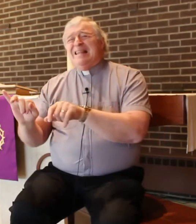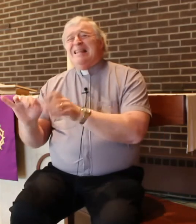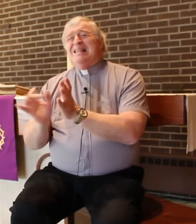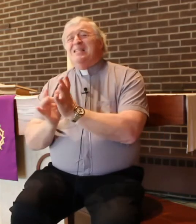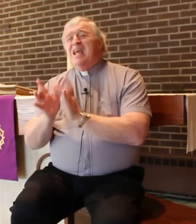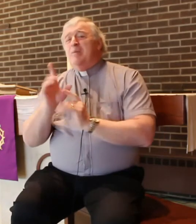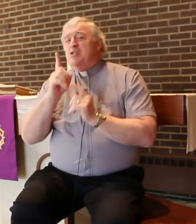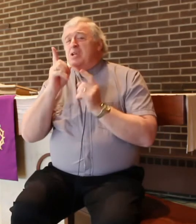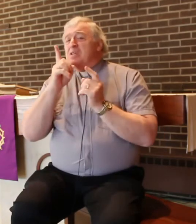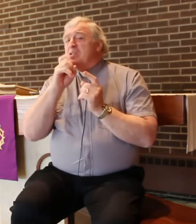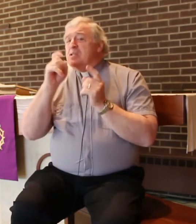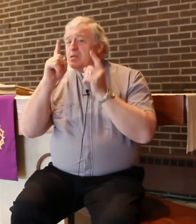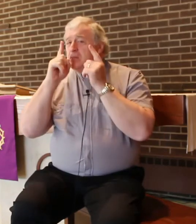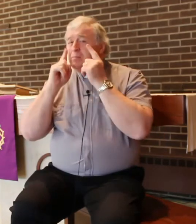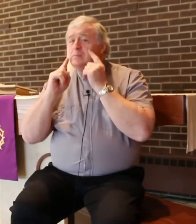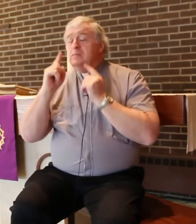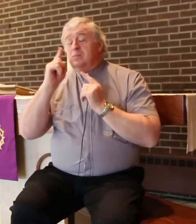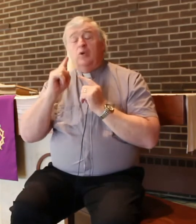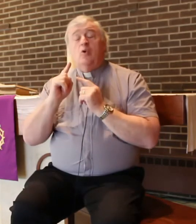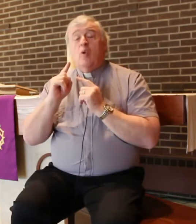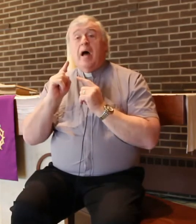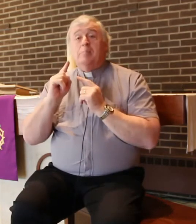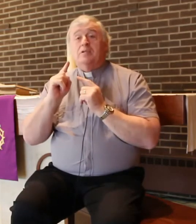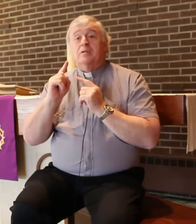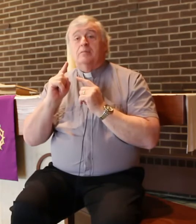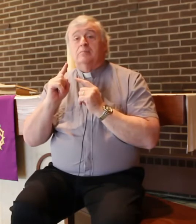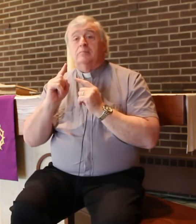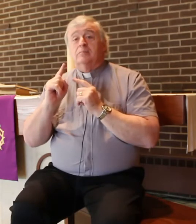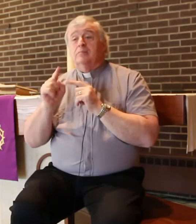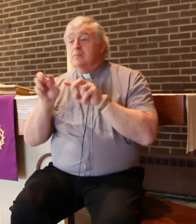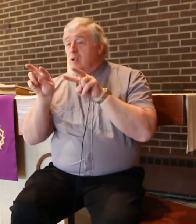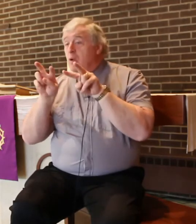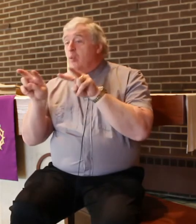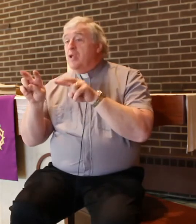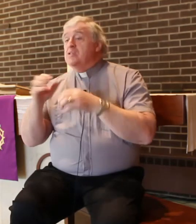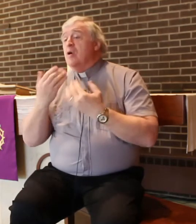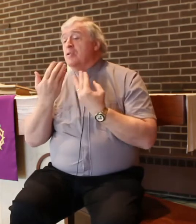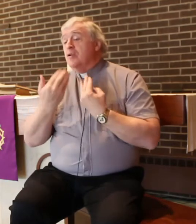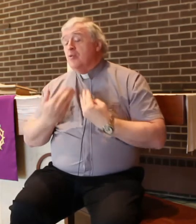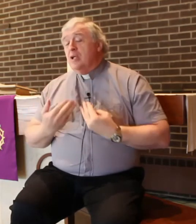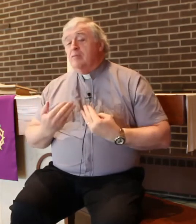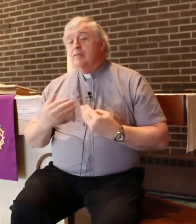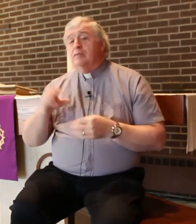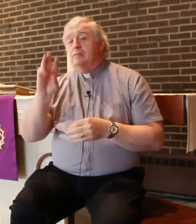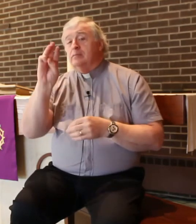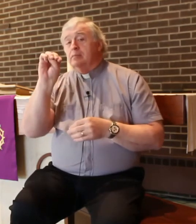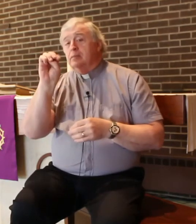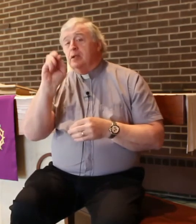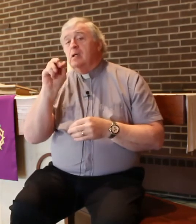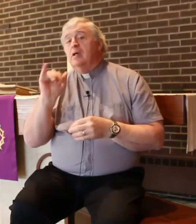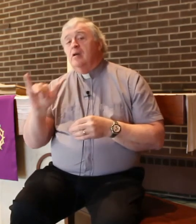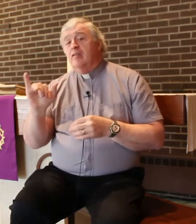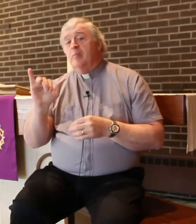The same Jesus who wept when he saw the grief of